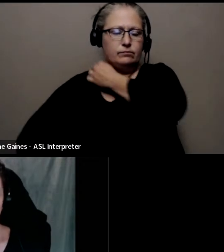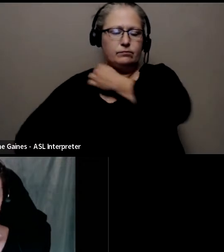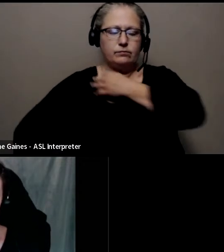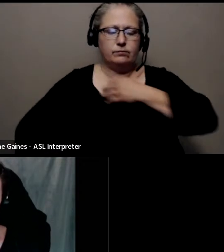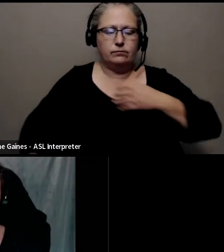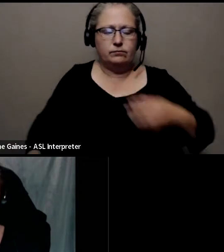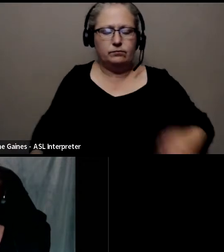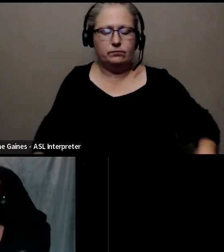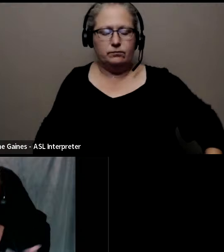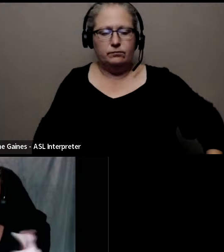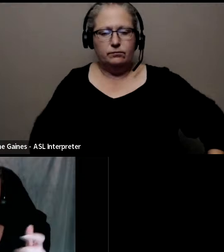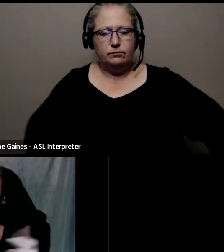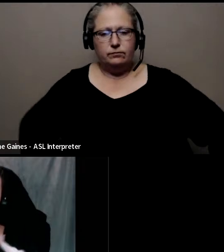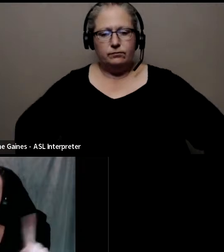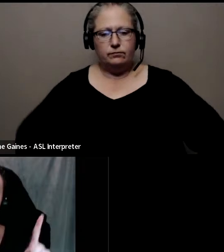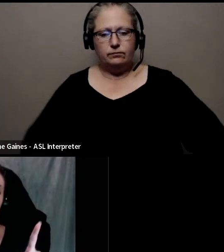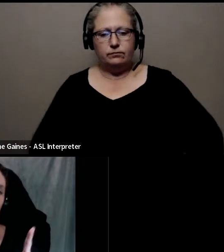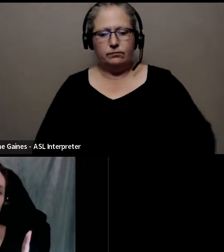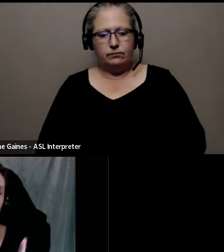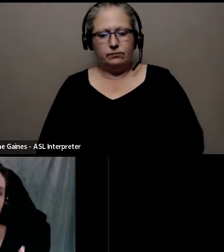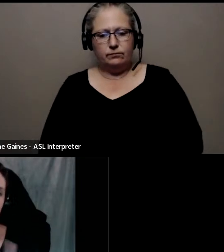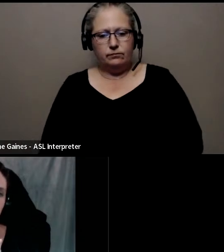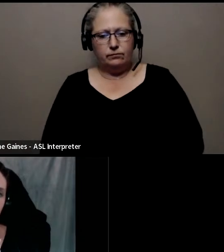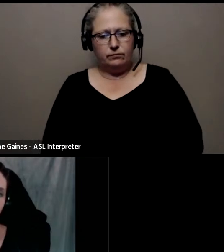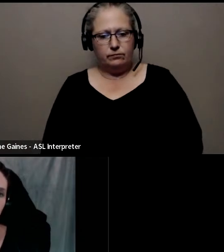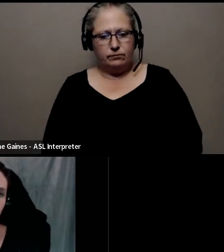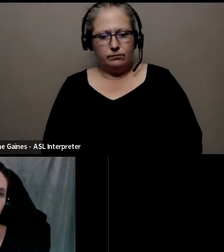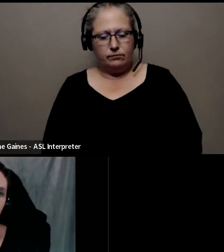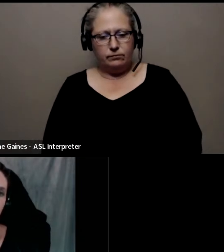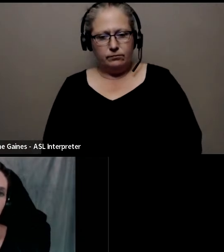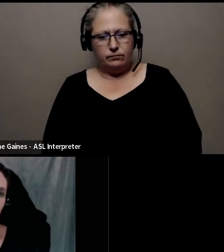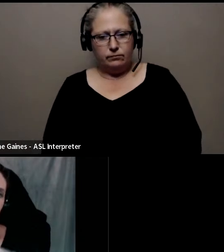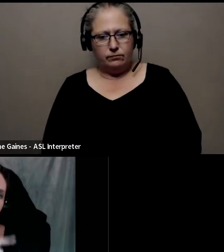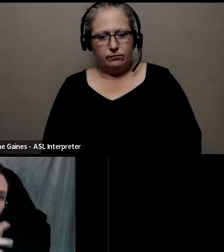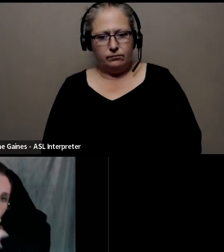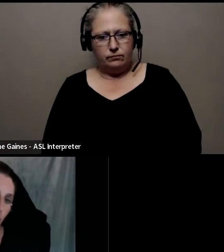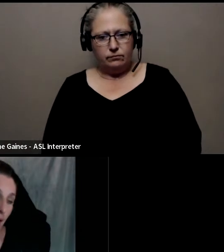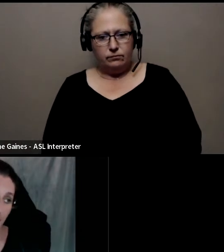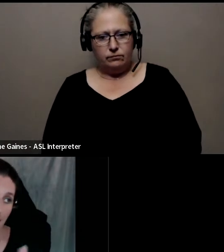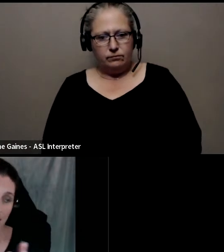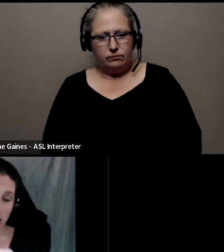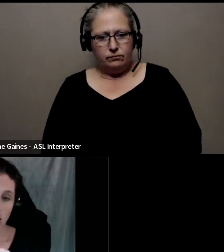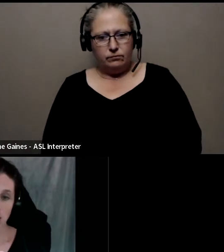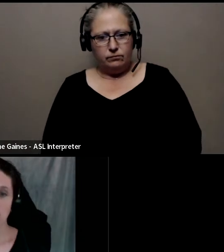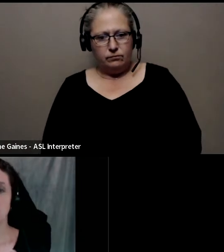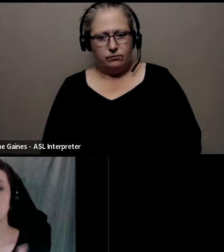huge difference. What's the impact going to be for us or any changes?